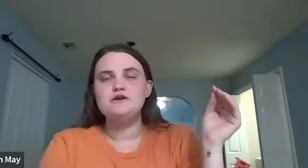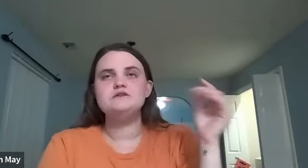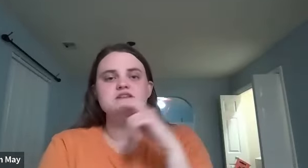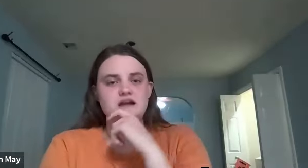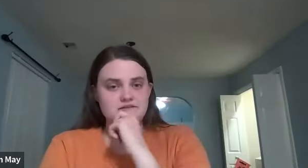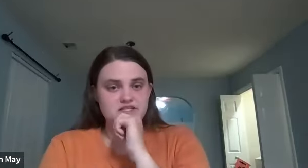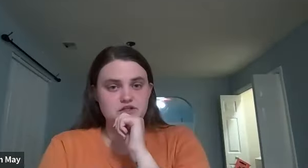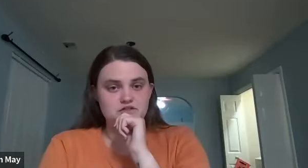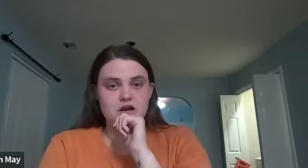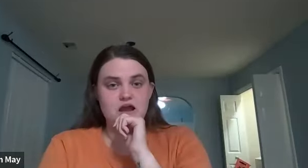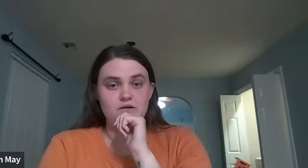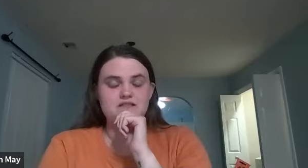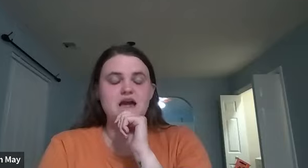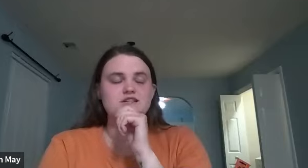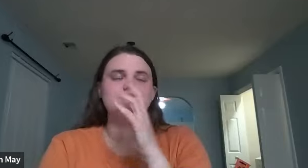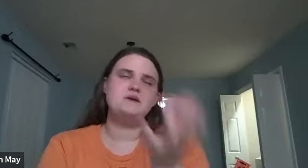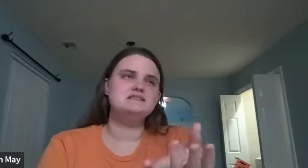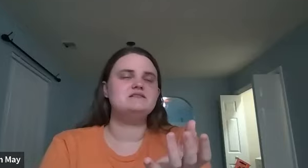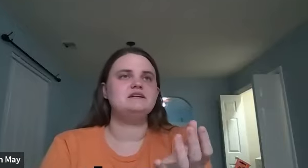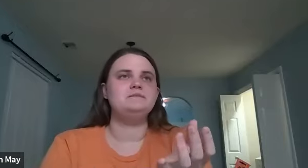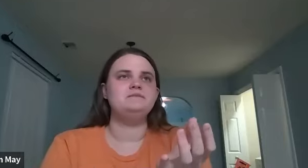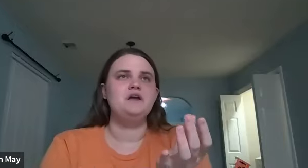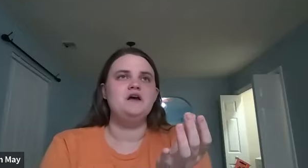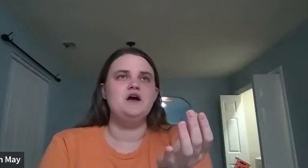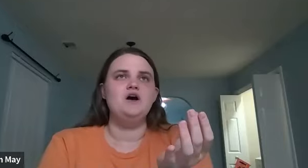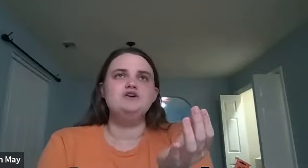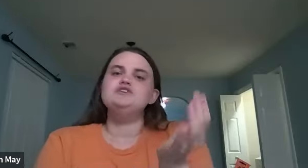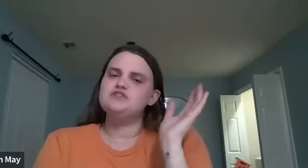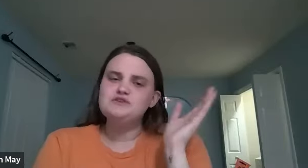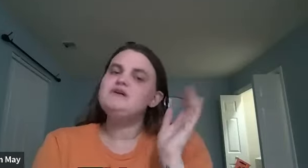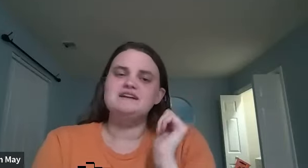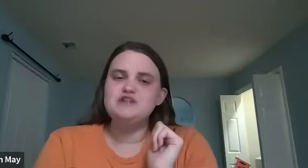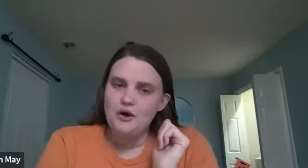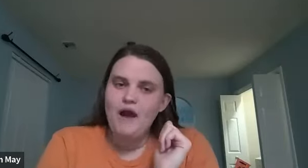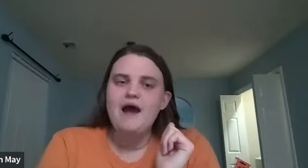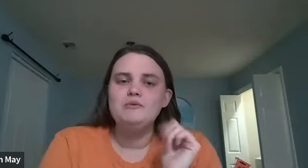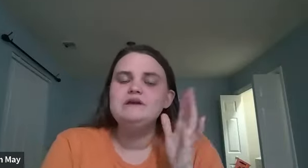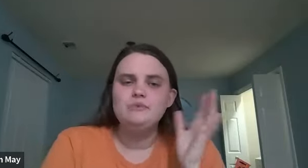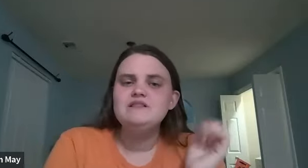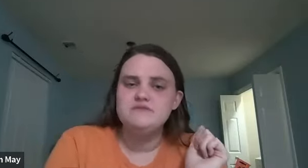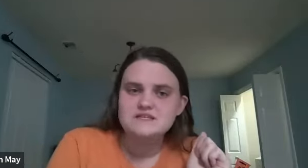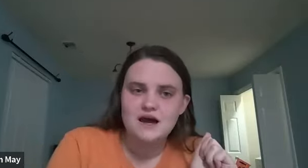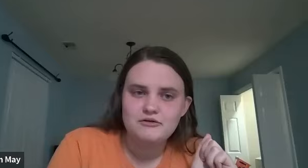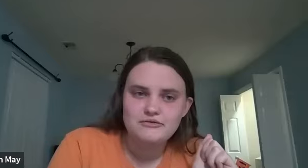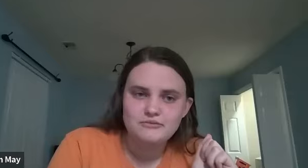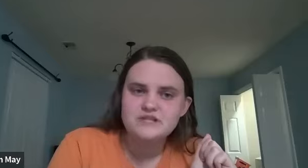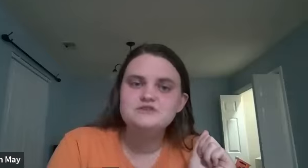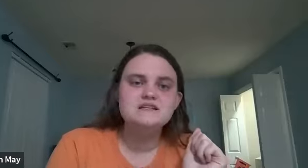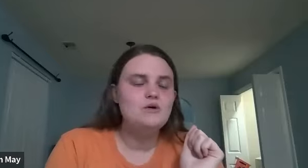Another sign I've seen used for out is actually, it's basically, so you guys know how we live in the South. We do not always